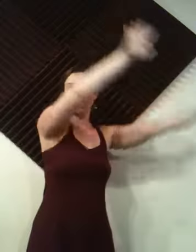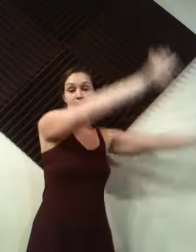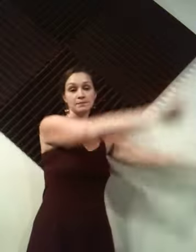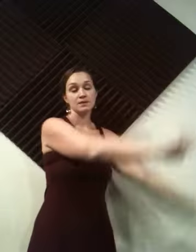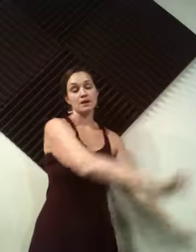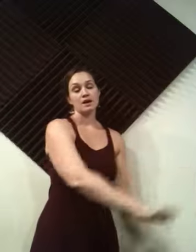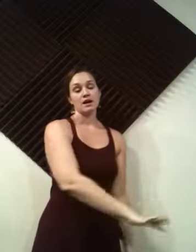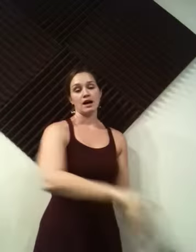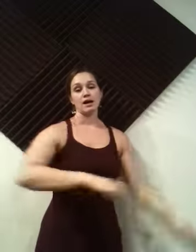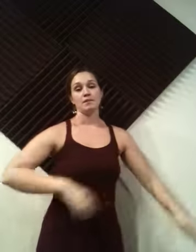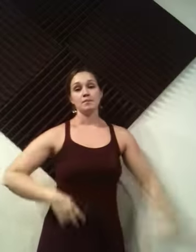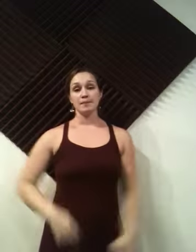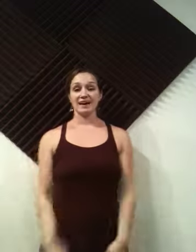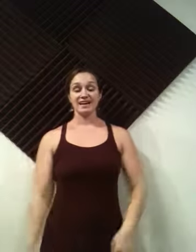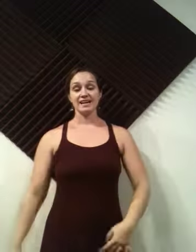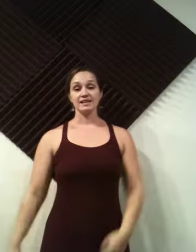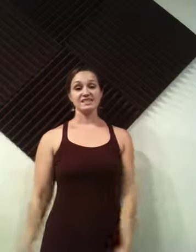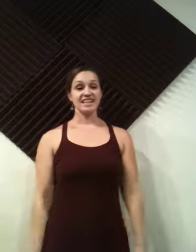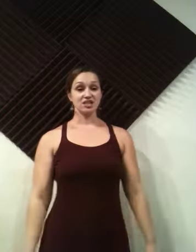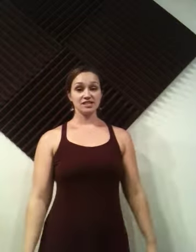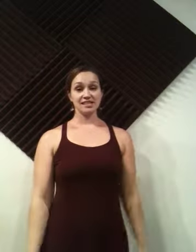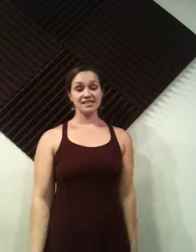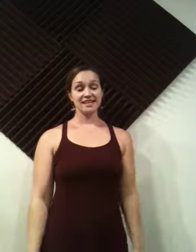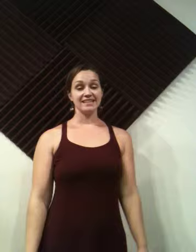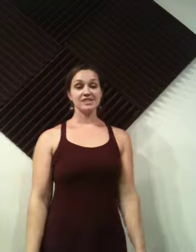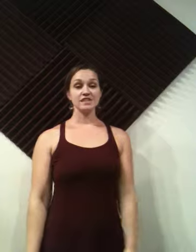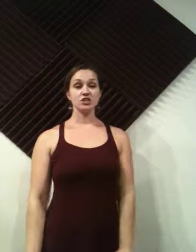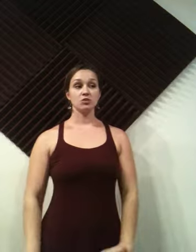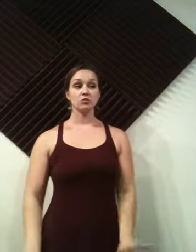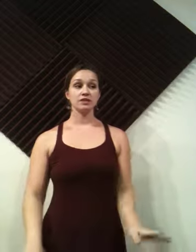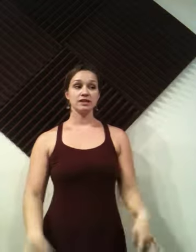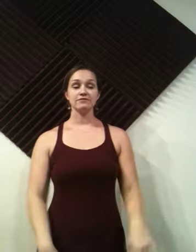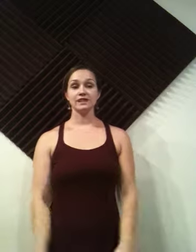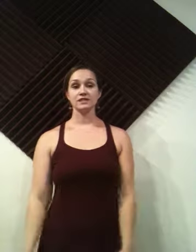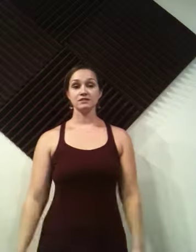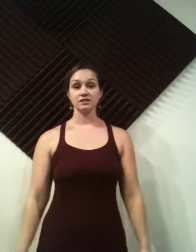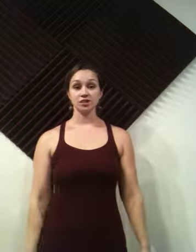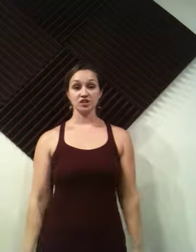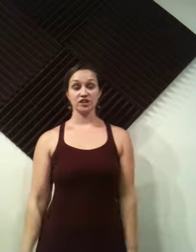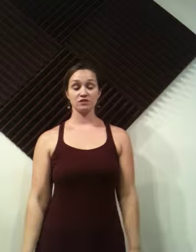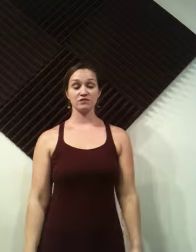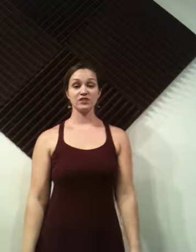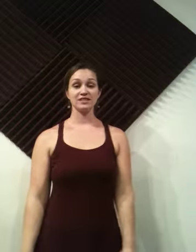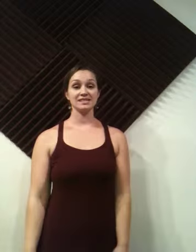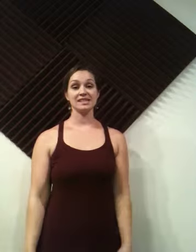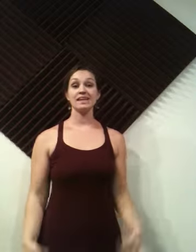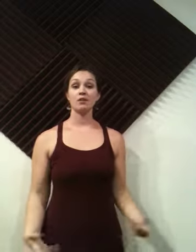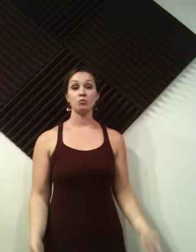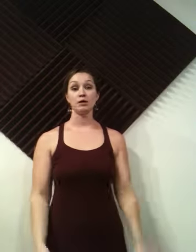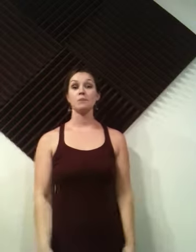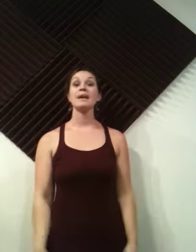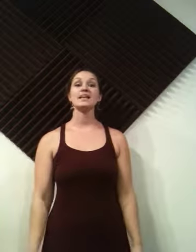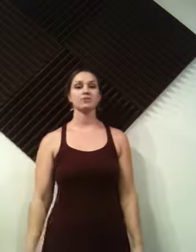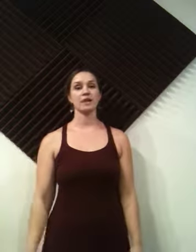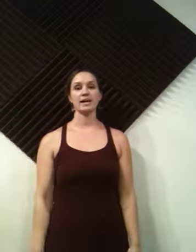way. My Stages kids that I teach, a really effective illustration for this is I tell them we're going to paint the